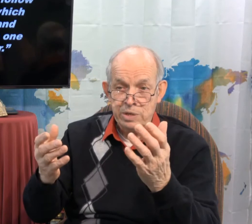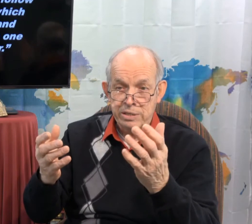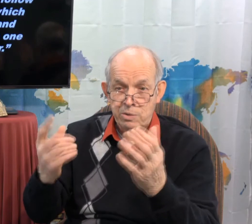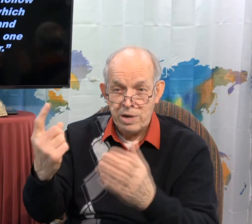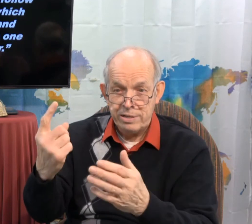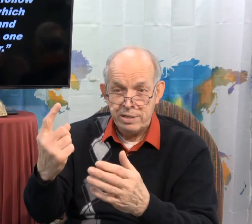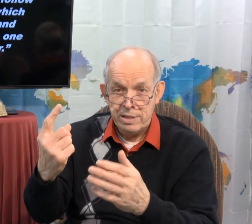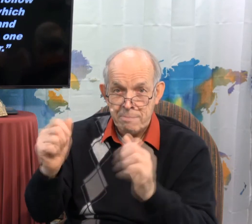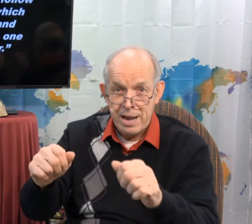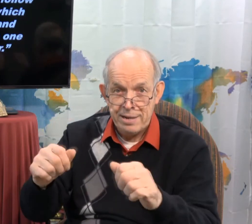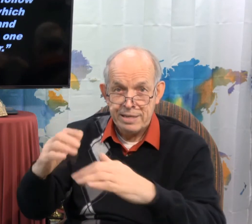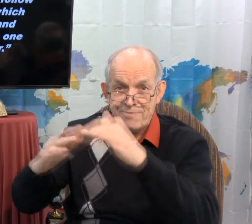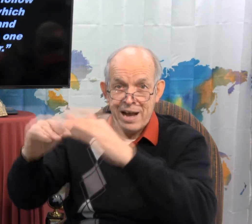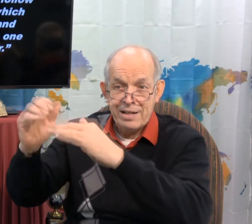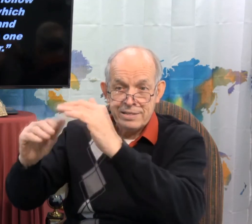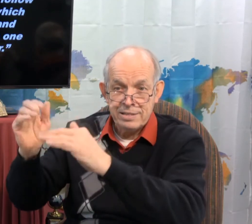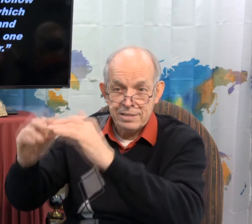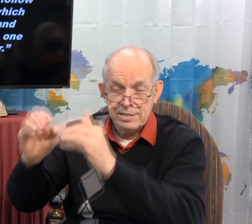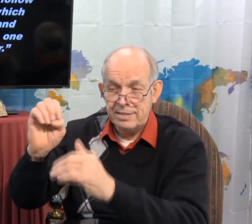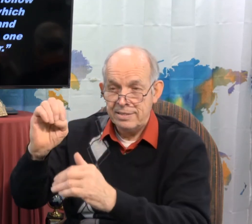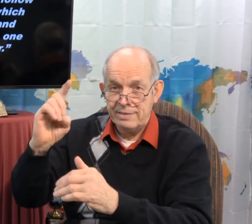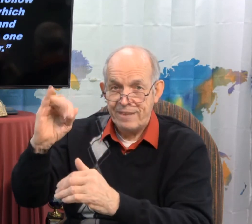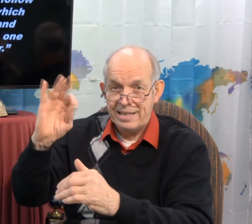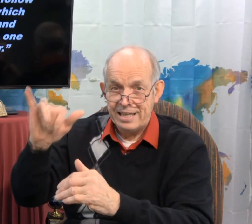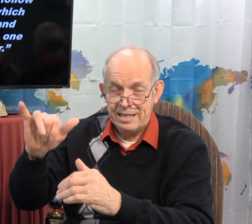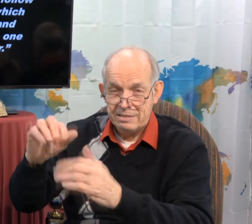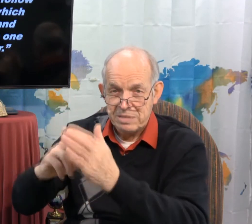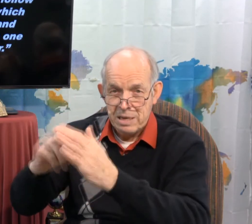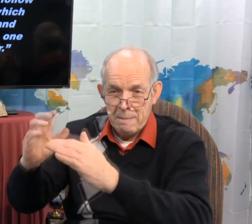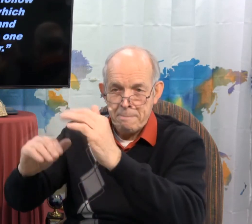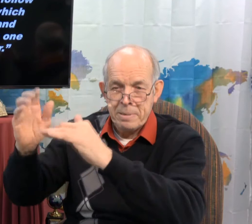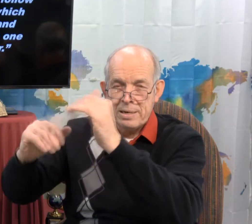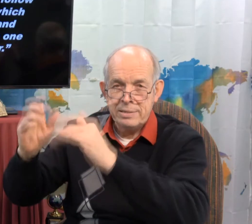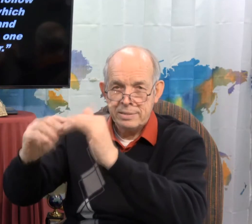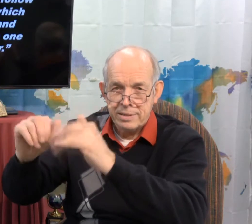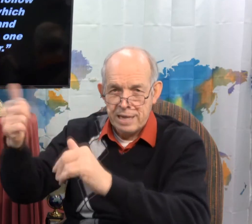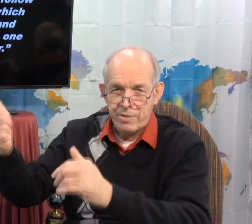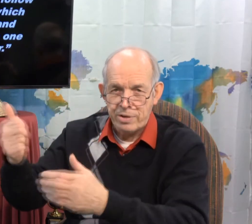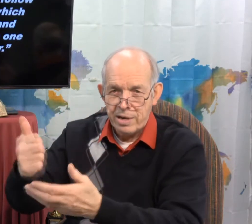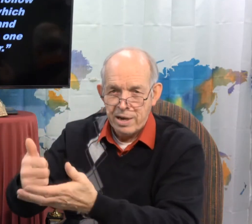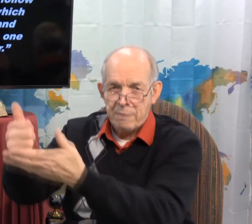which men magnify, divide, build another happen.